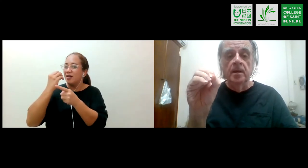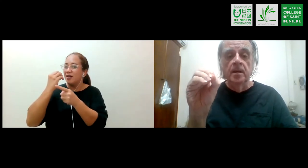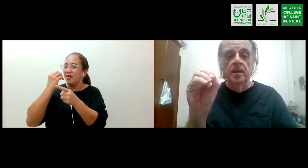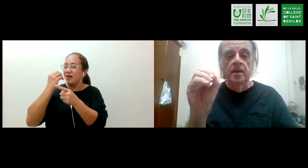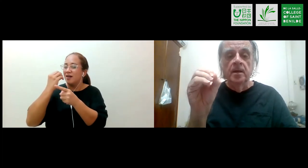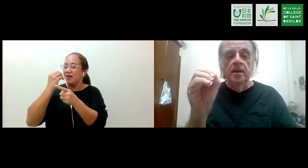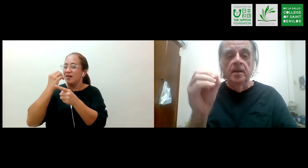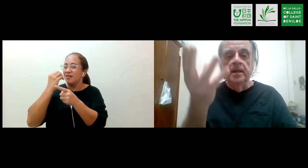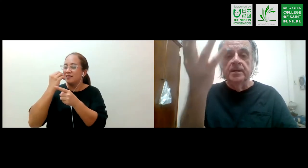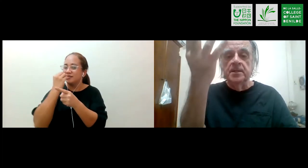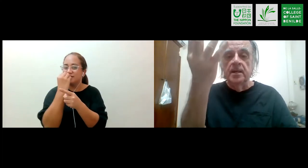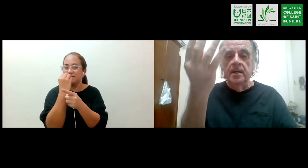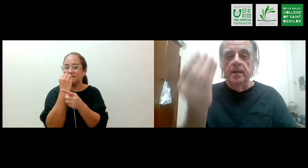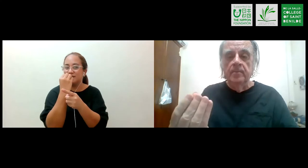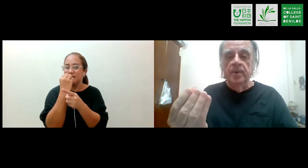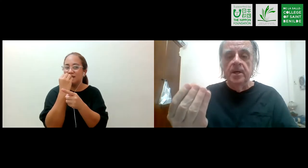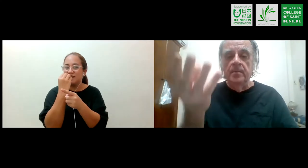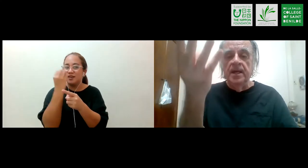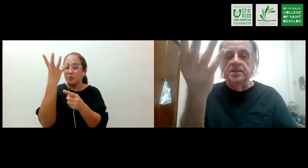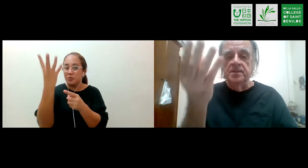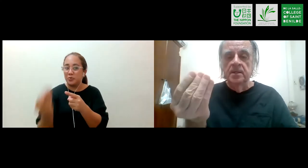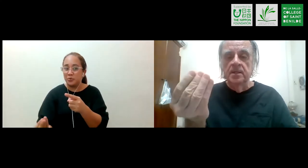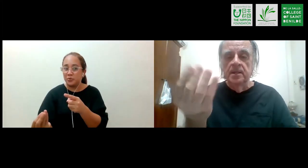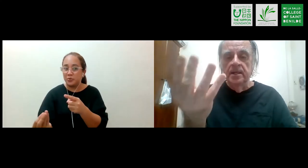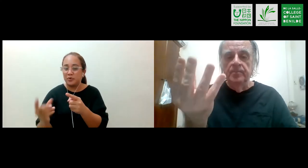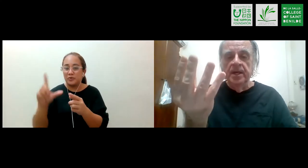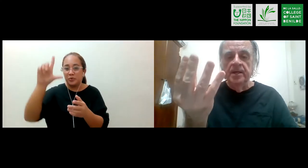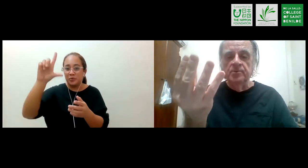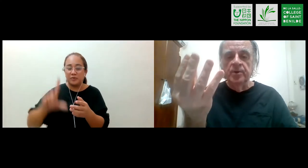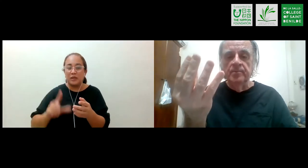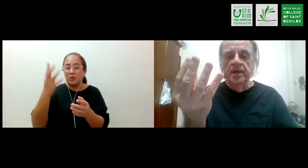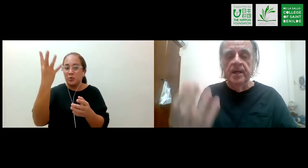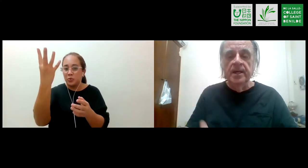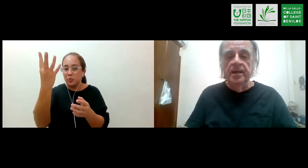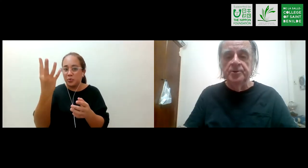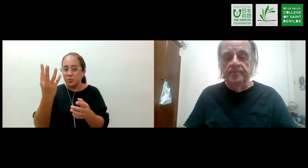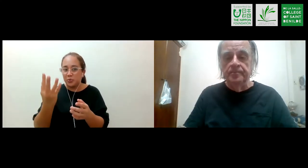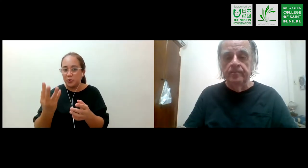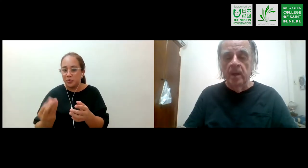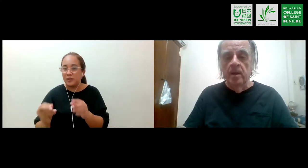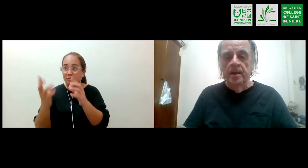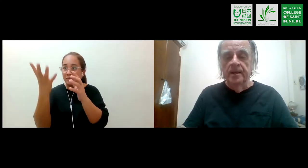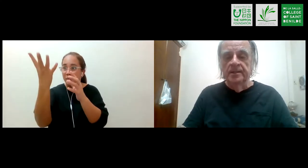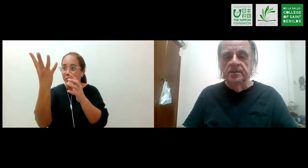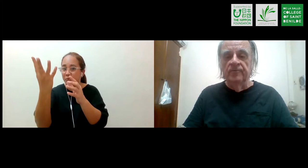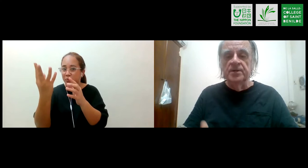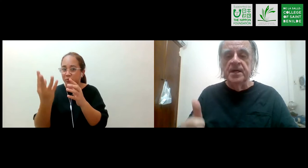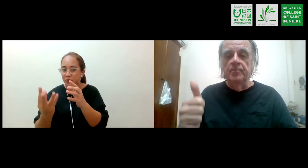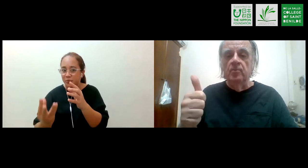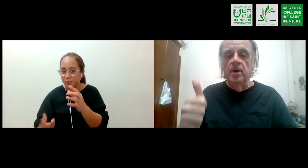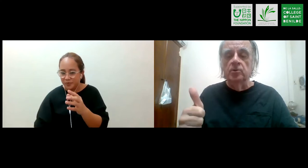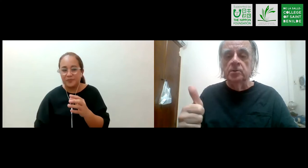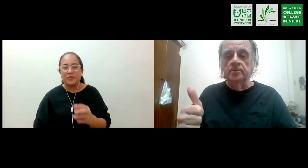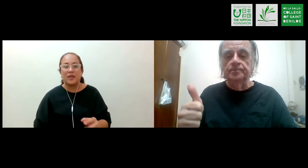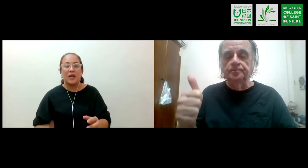Okay. In a sign like become less, it begins with the beginning handshake. So for